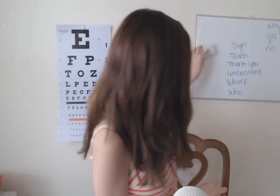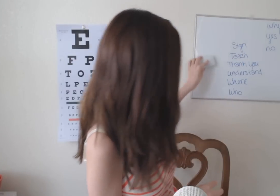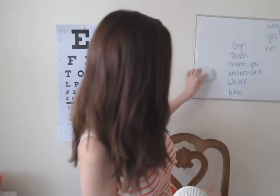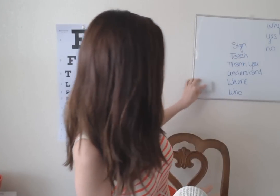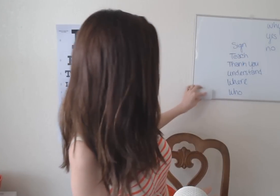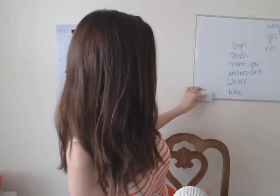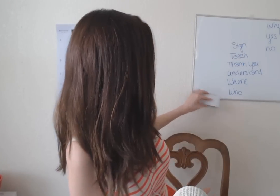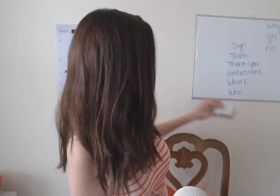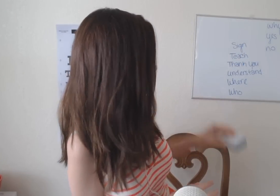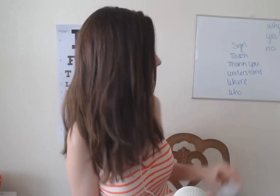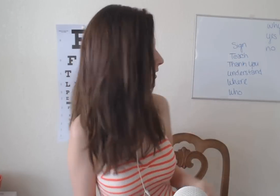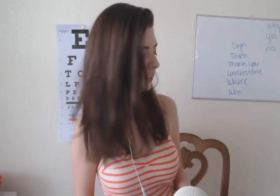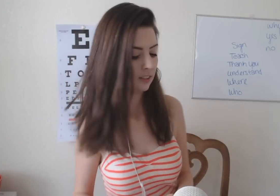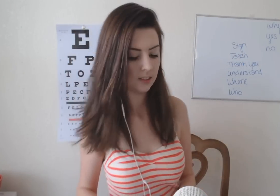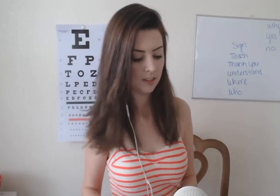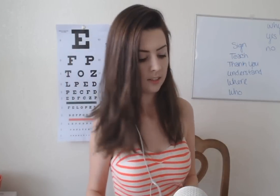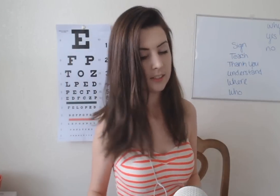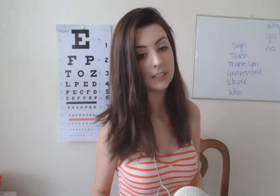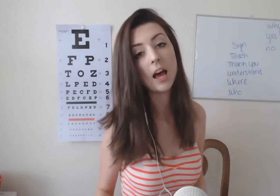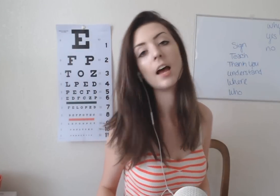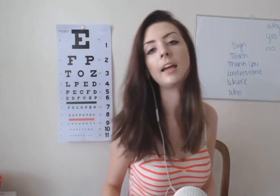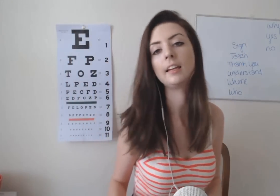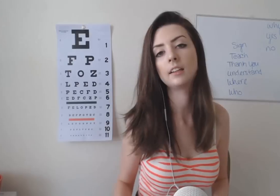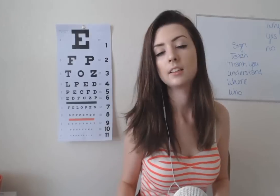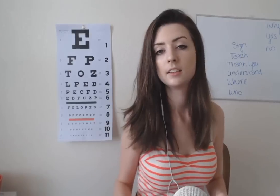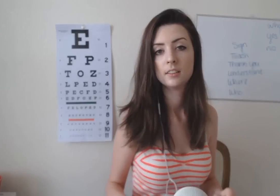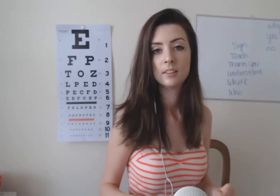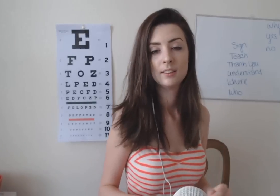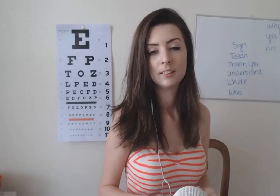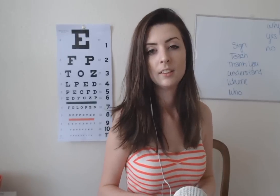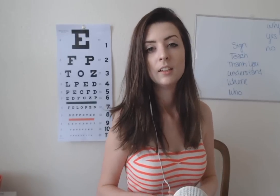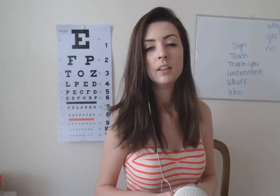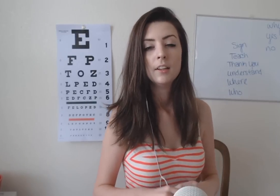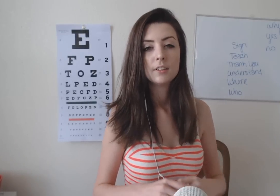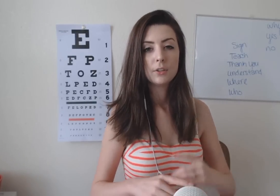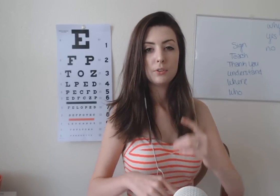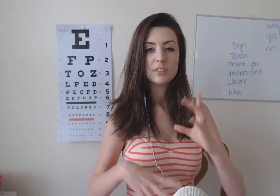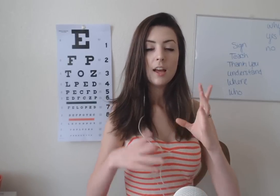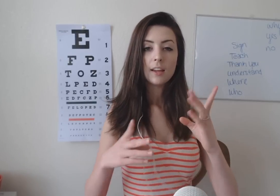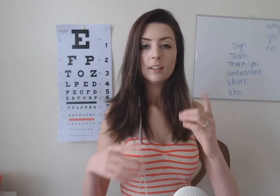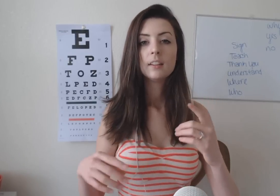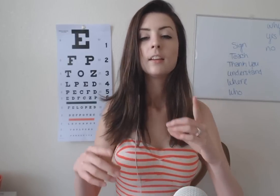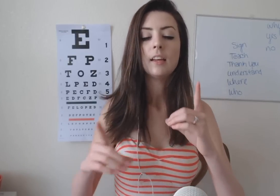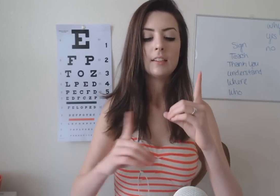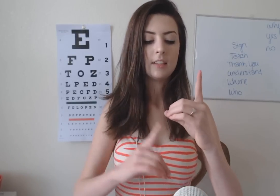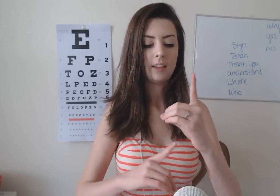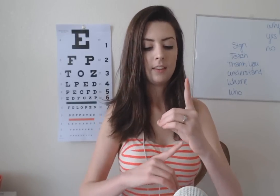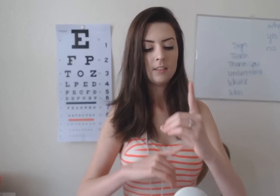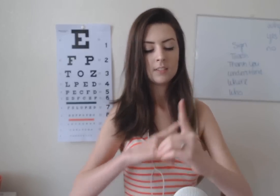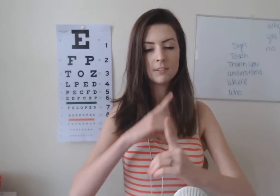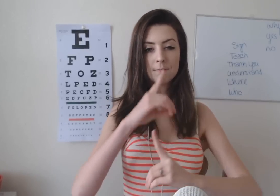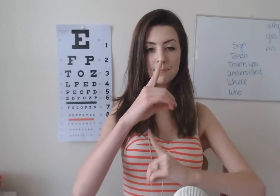Alright, next is sign. So sign is like this.